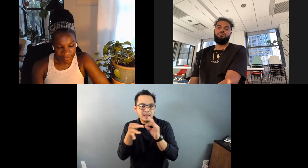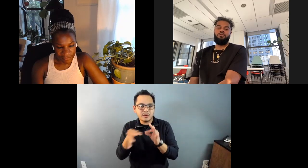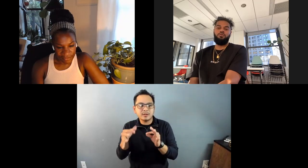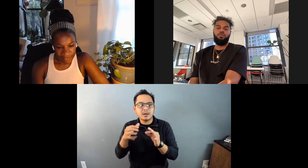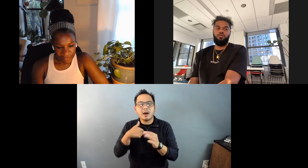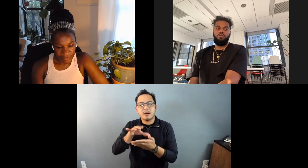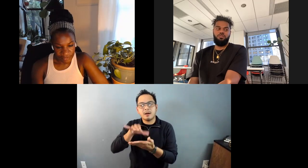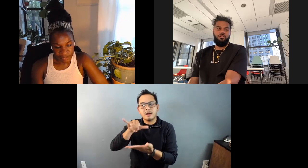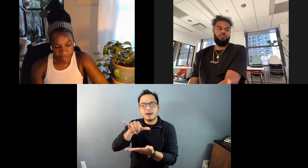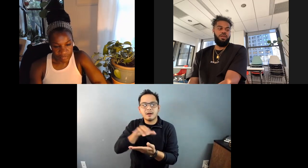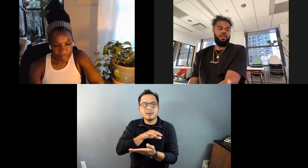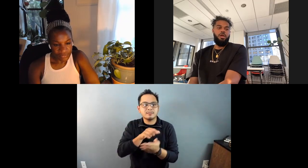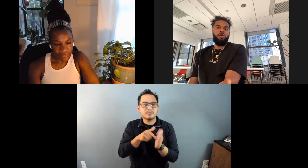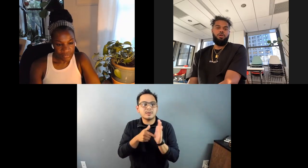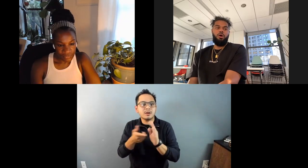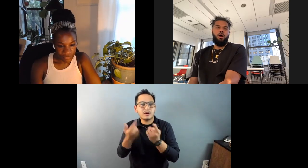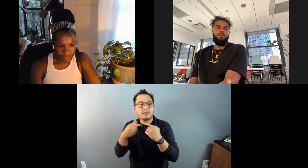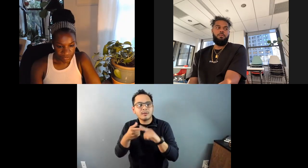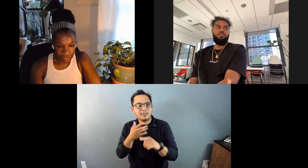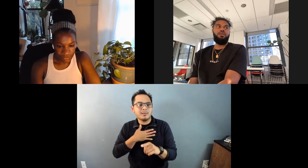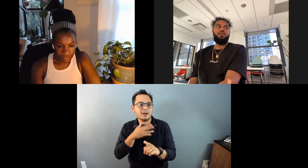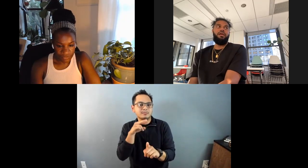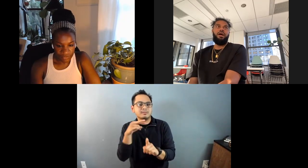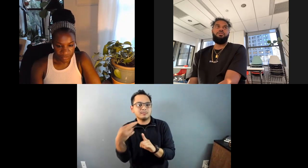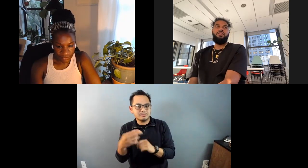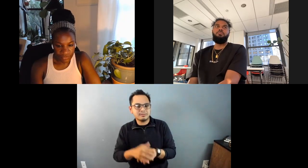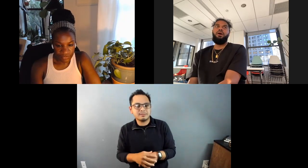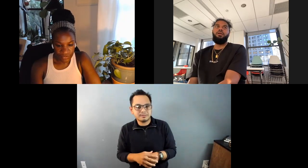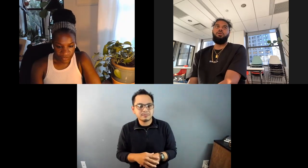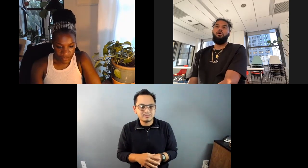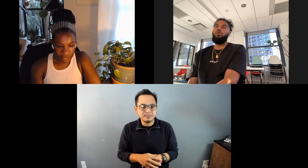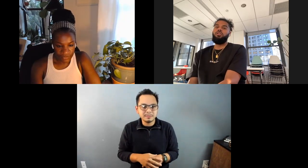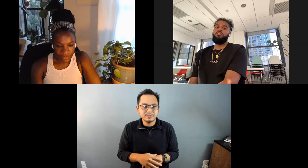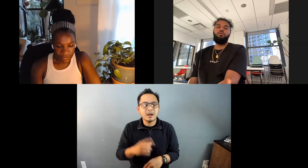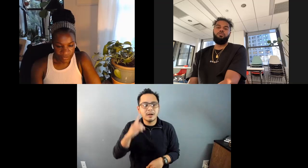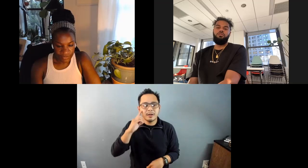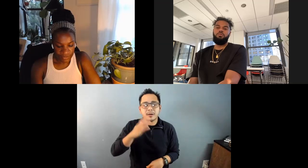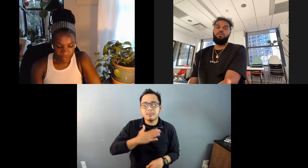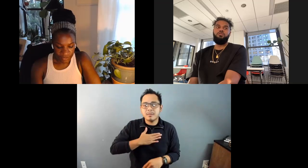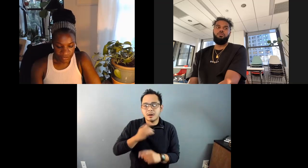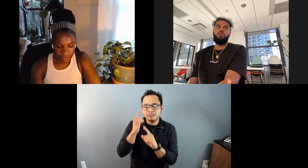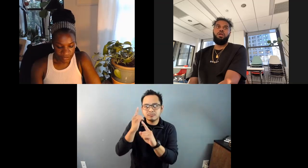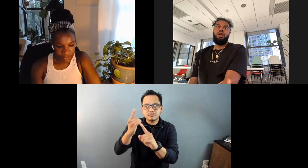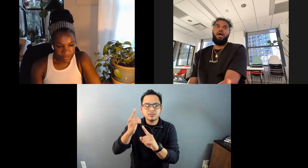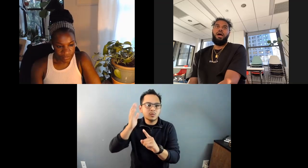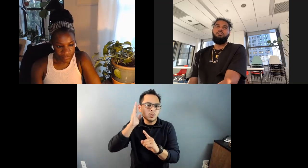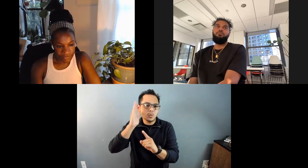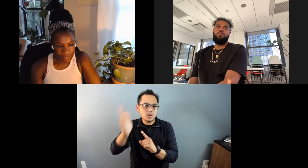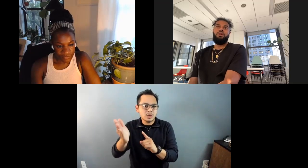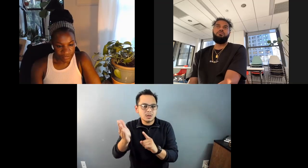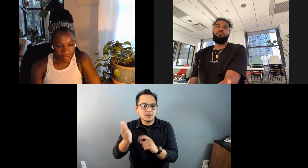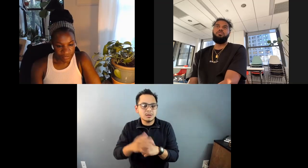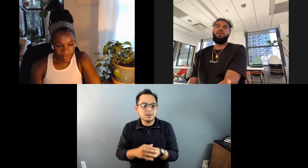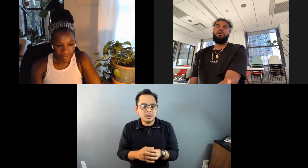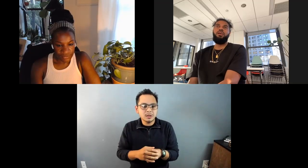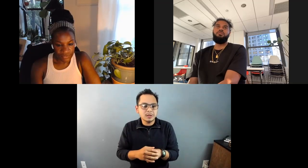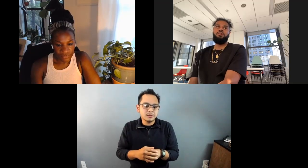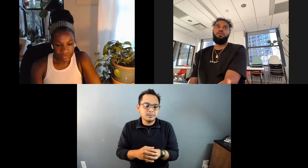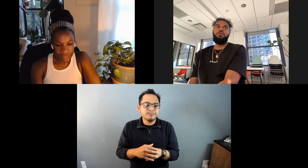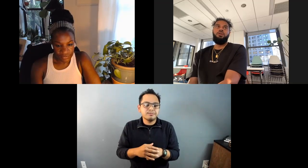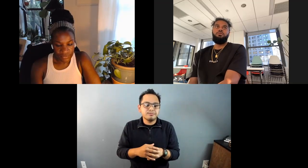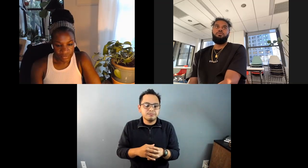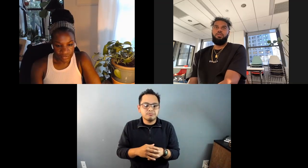were obviously, it's like 140 something languages in one borough, and we're all together. We always have to interact with each other. I met Guyanese people